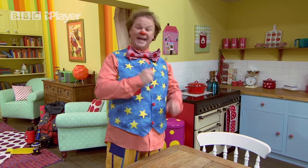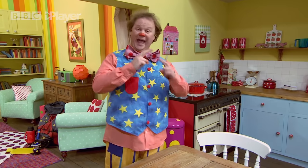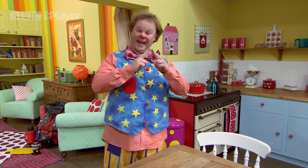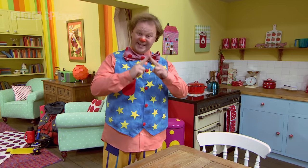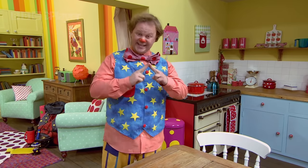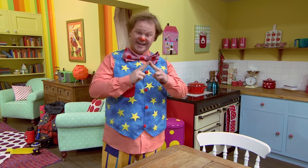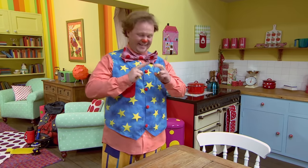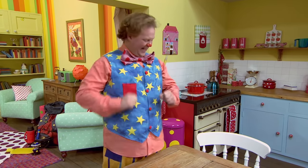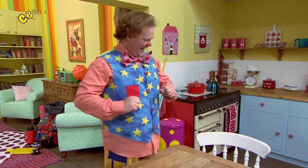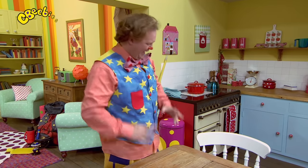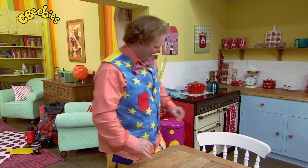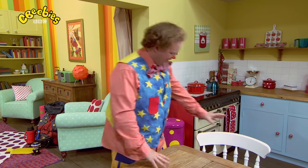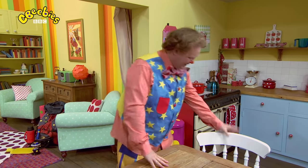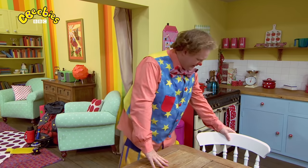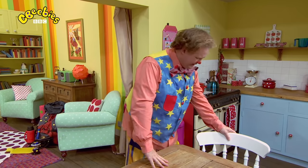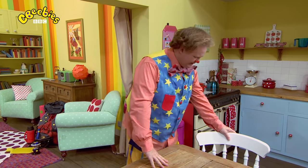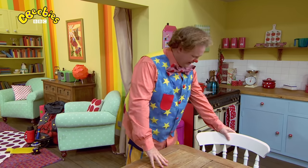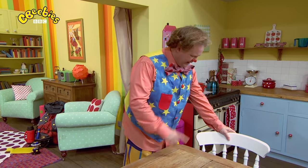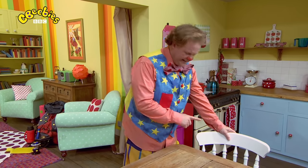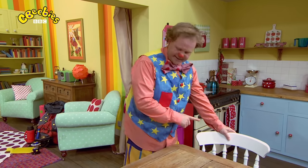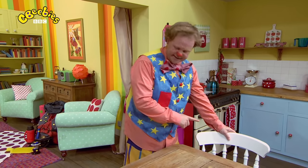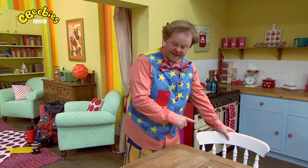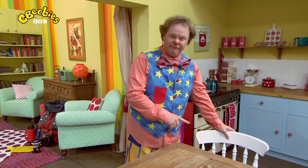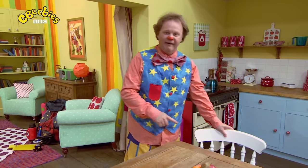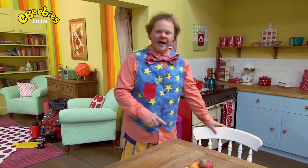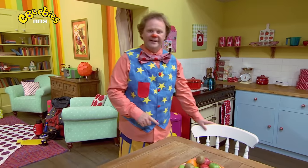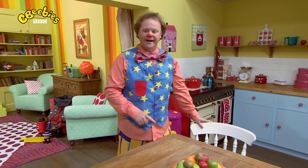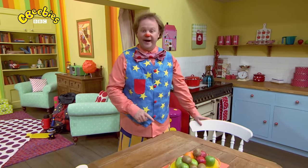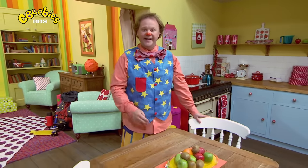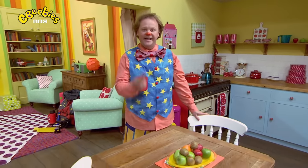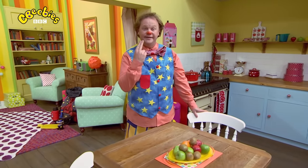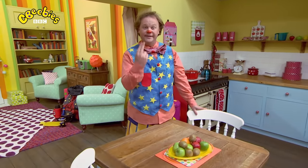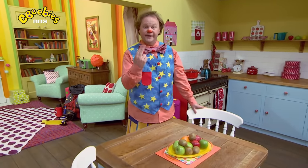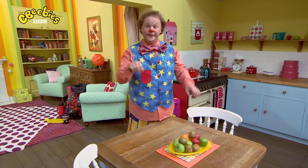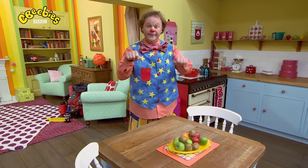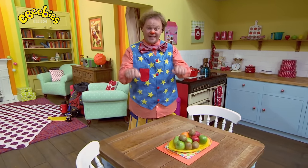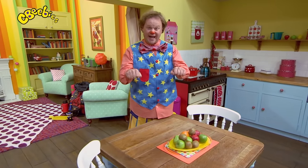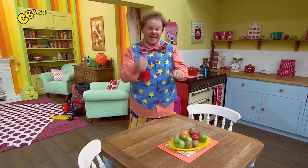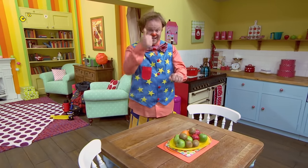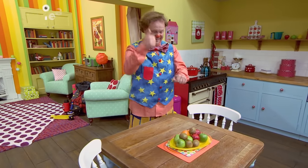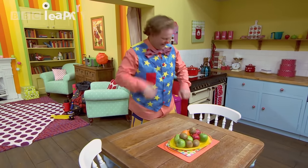tent yeah right uh in fact i need two chairs